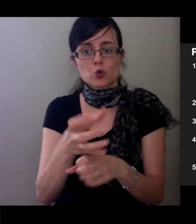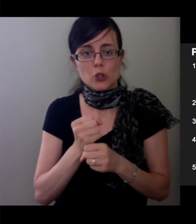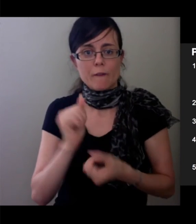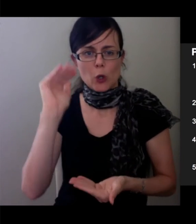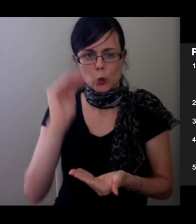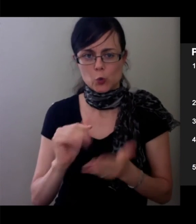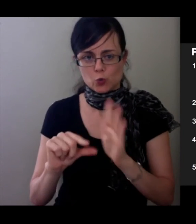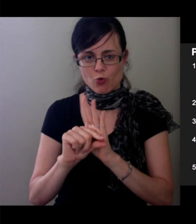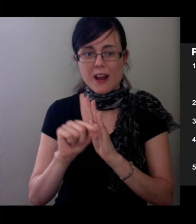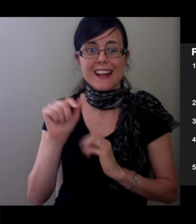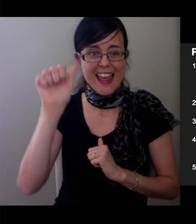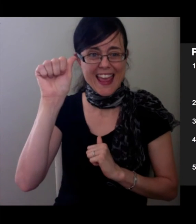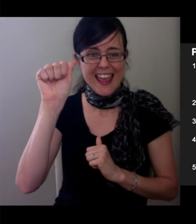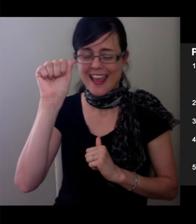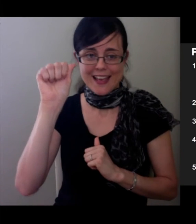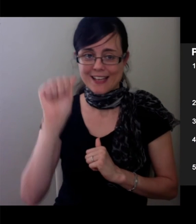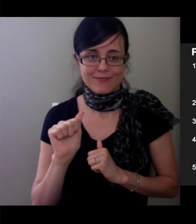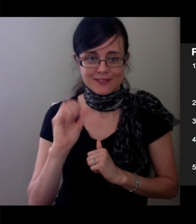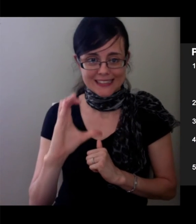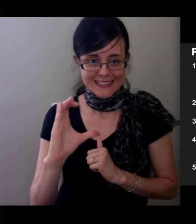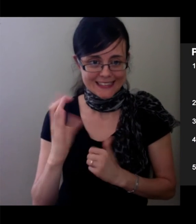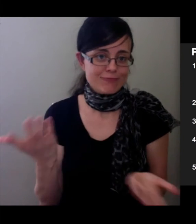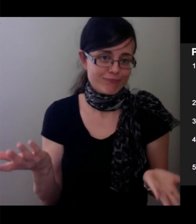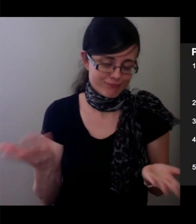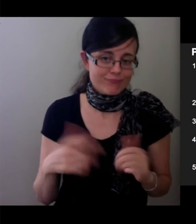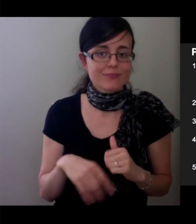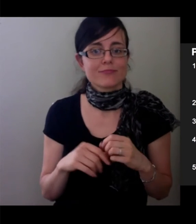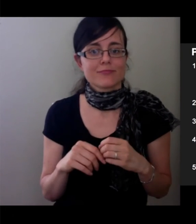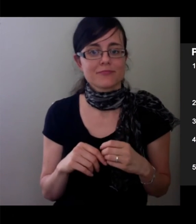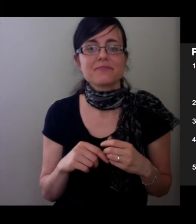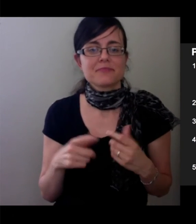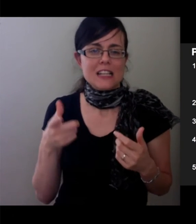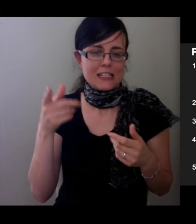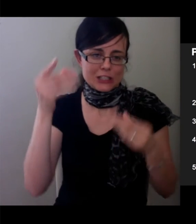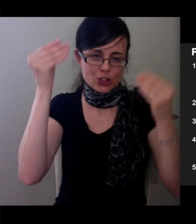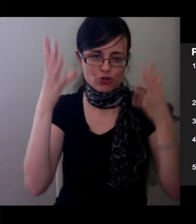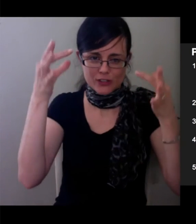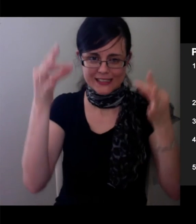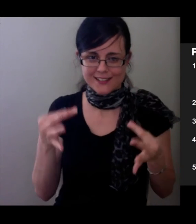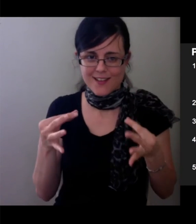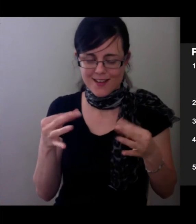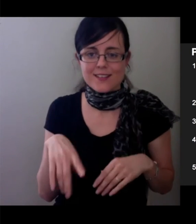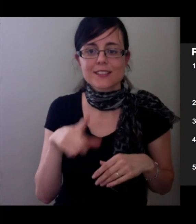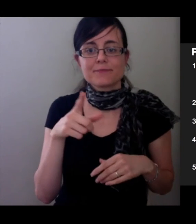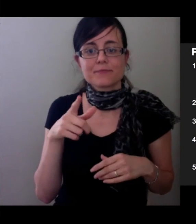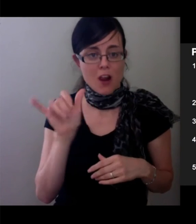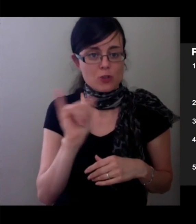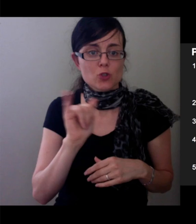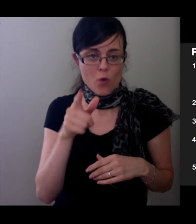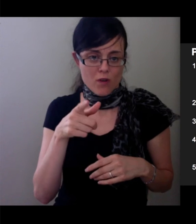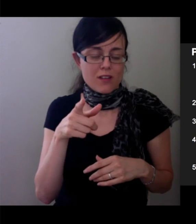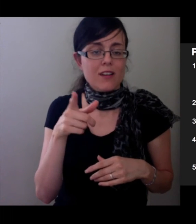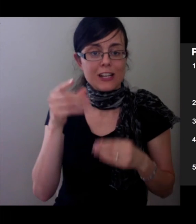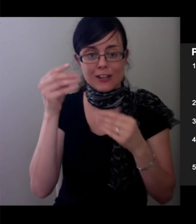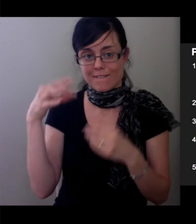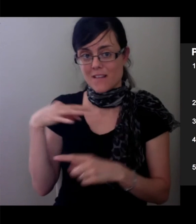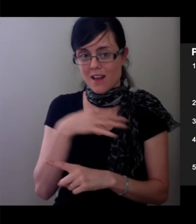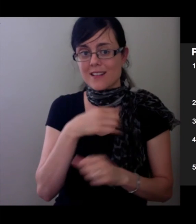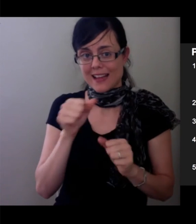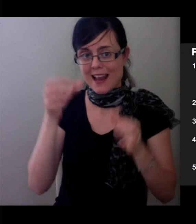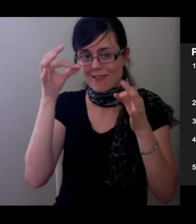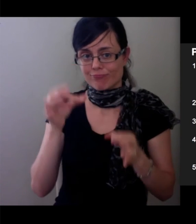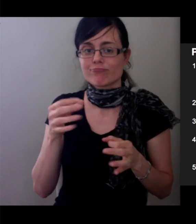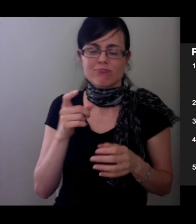them redo it. They can get a reduced grade in the class. They might get a C instead of an A, for example. Again, this is at the